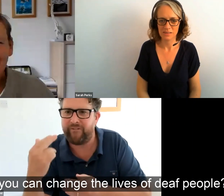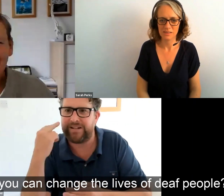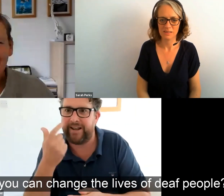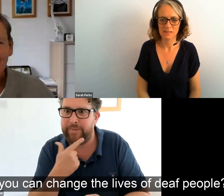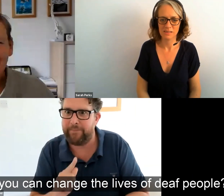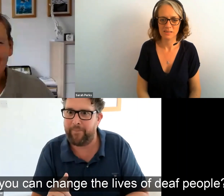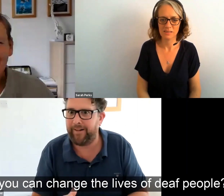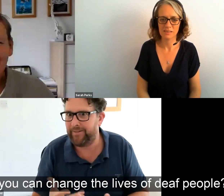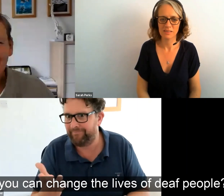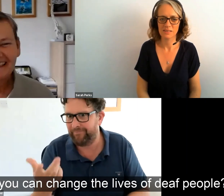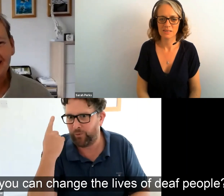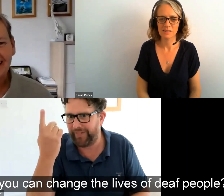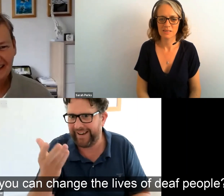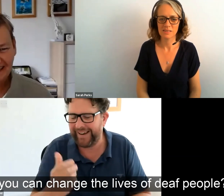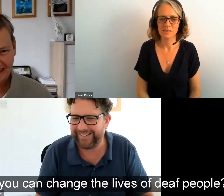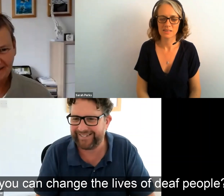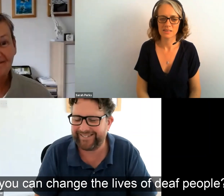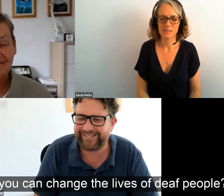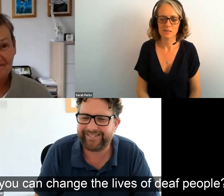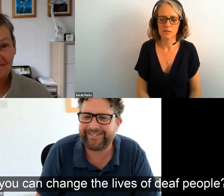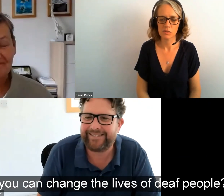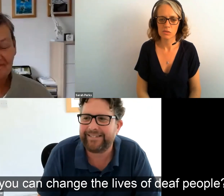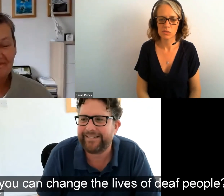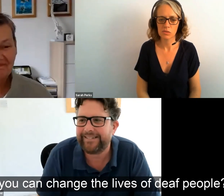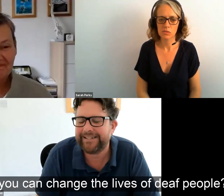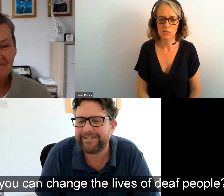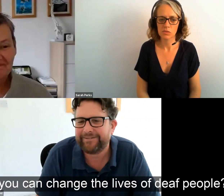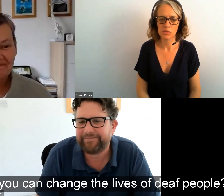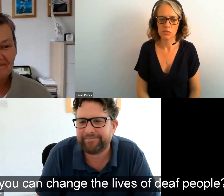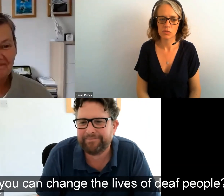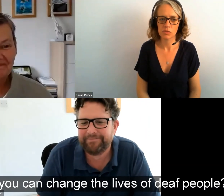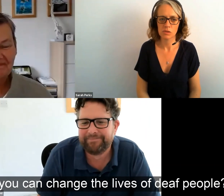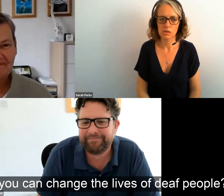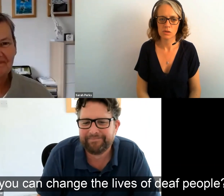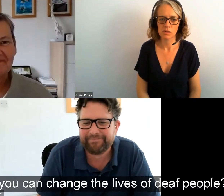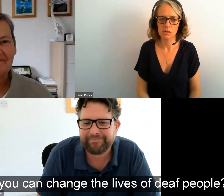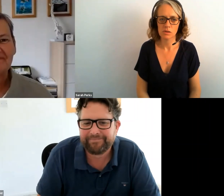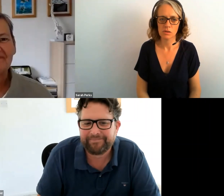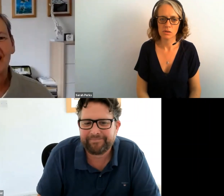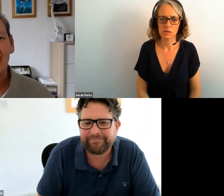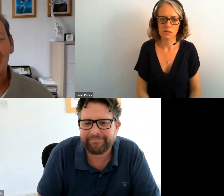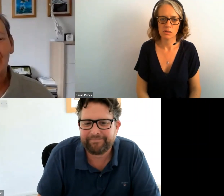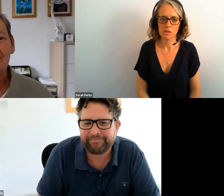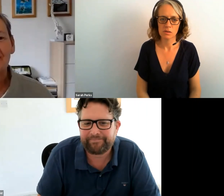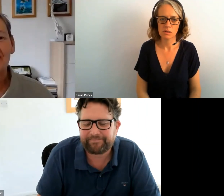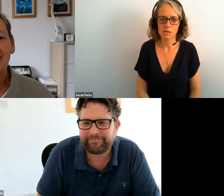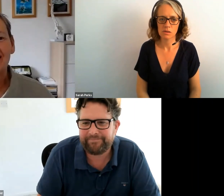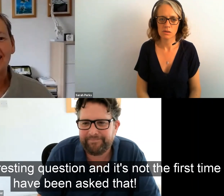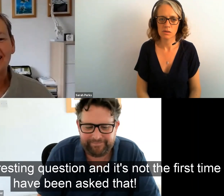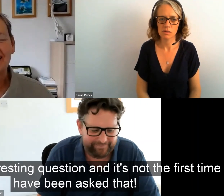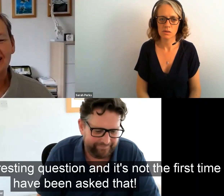To prove that you can change the lives of deaf people?